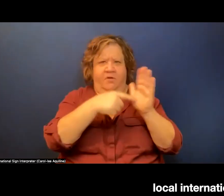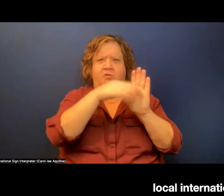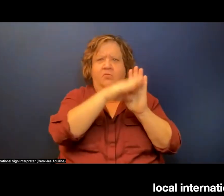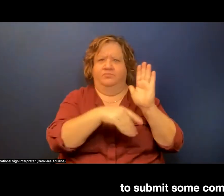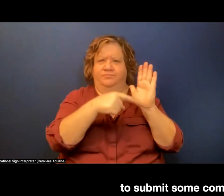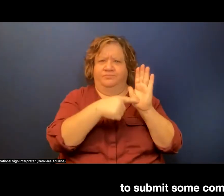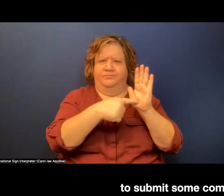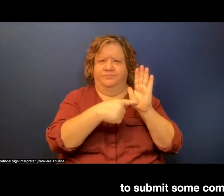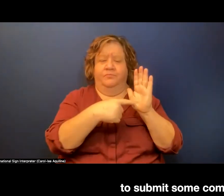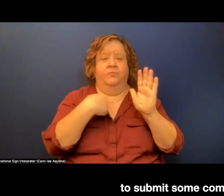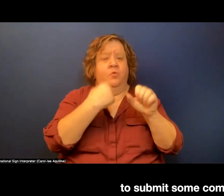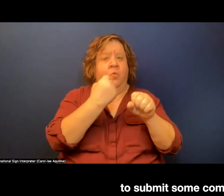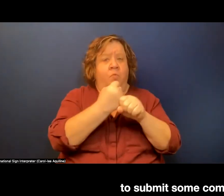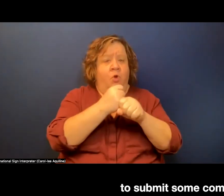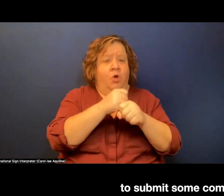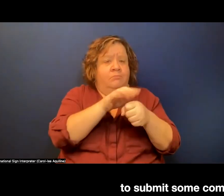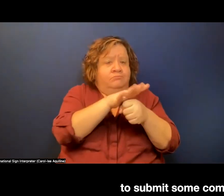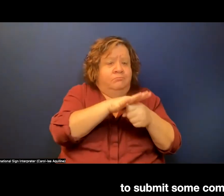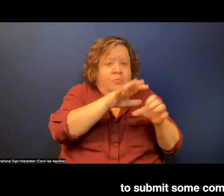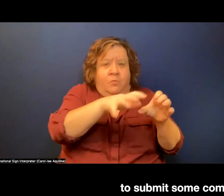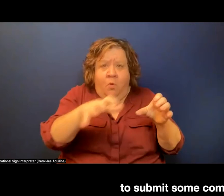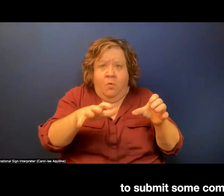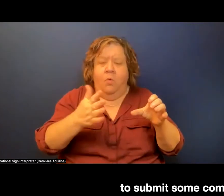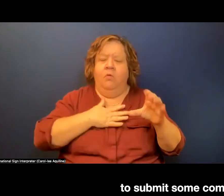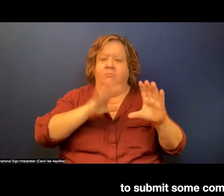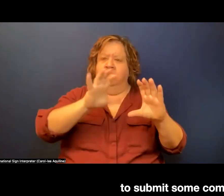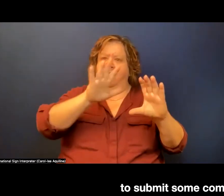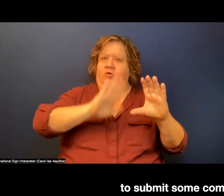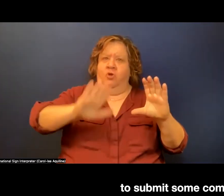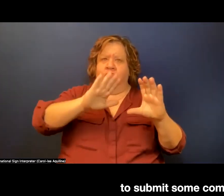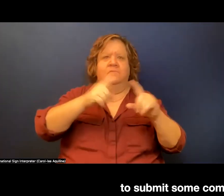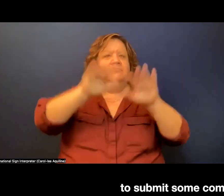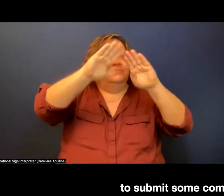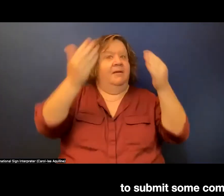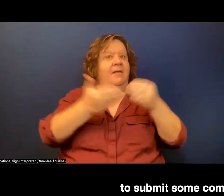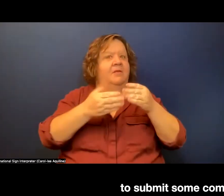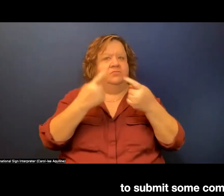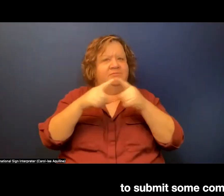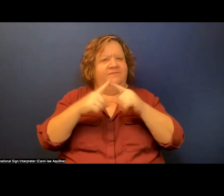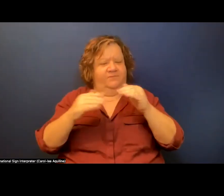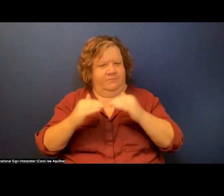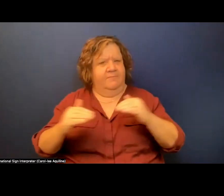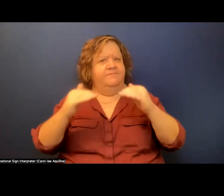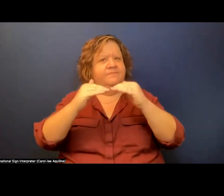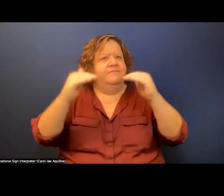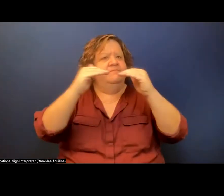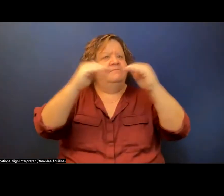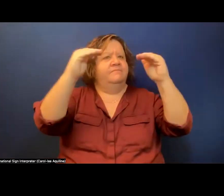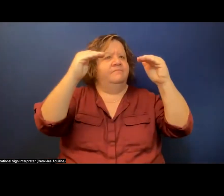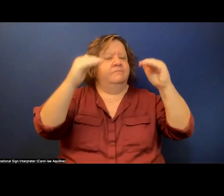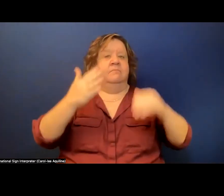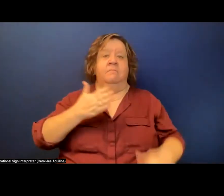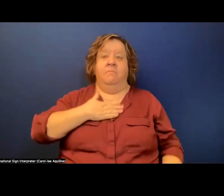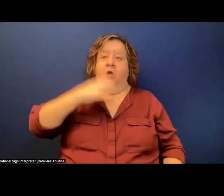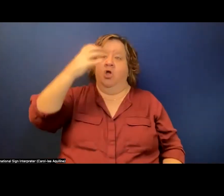able to get our government to submit some commitments which we think were very laudable for us to monitor. But we